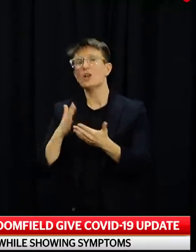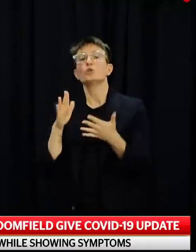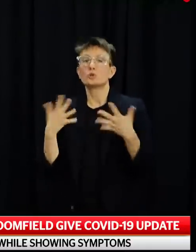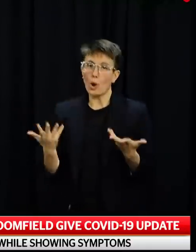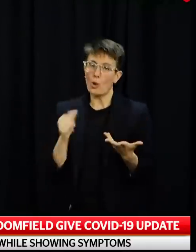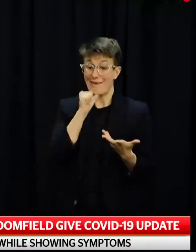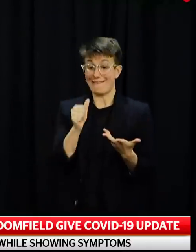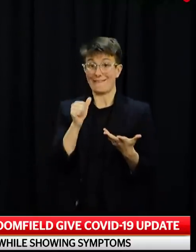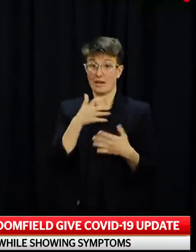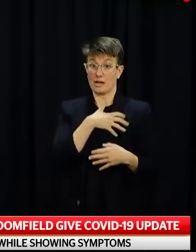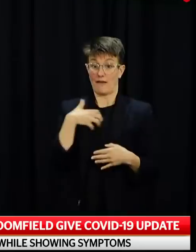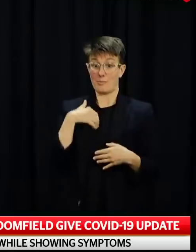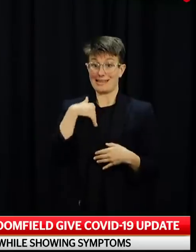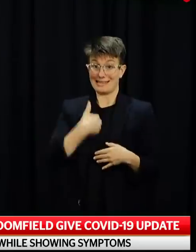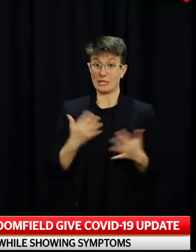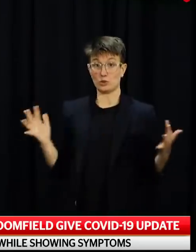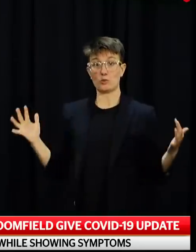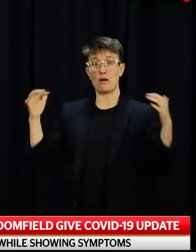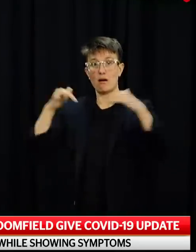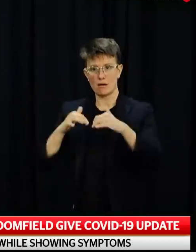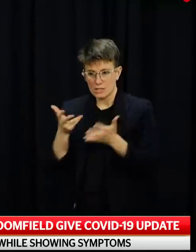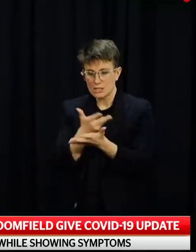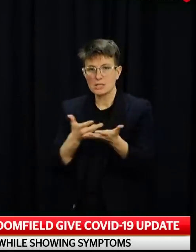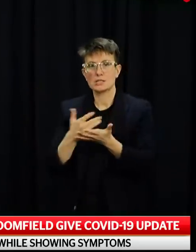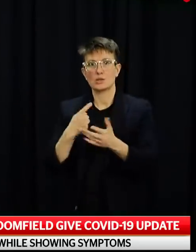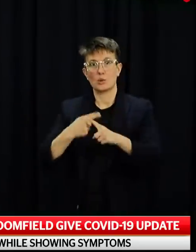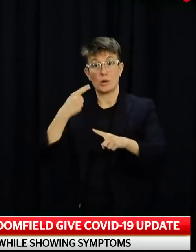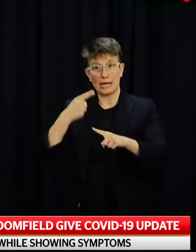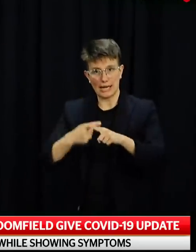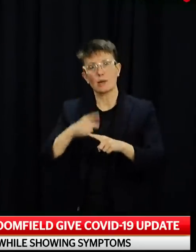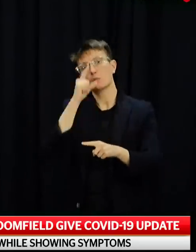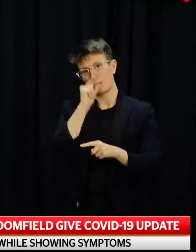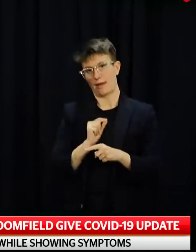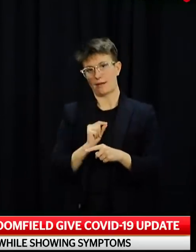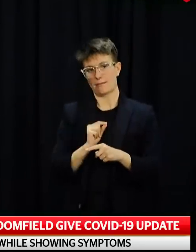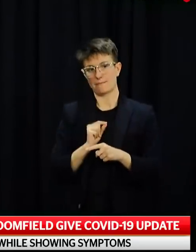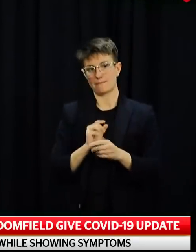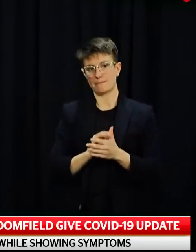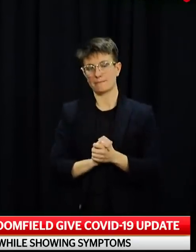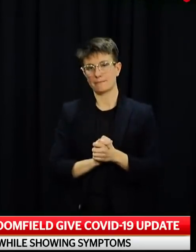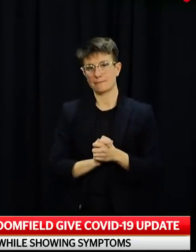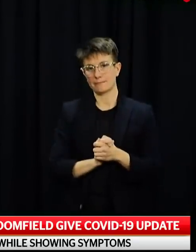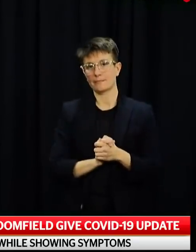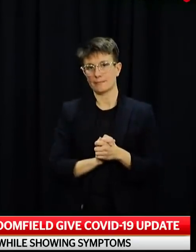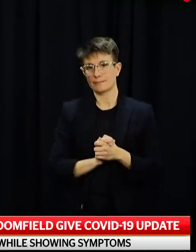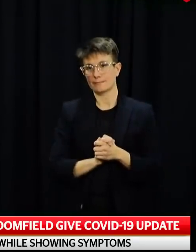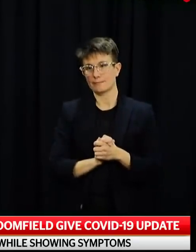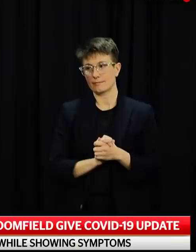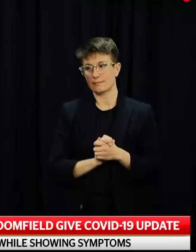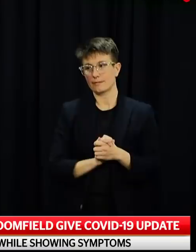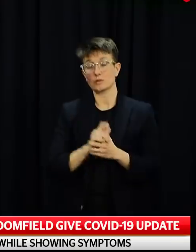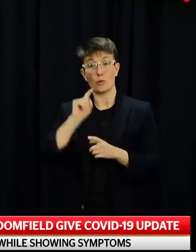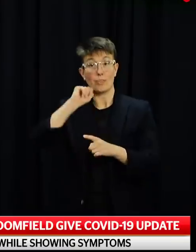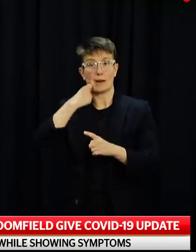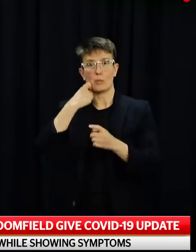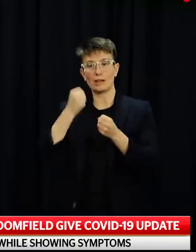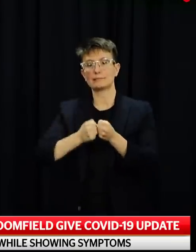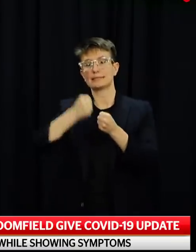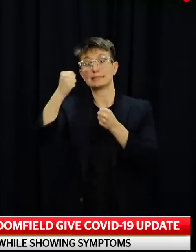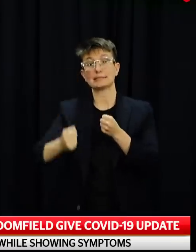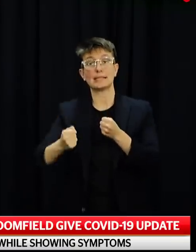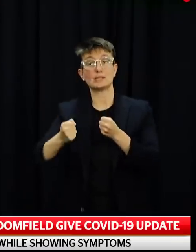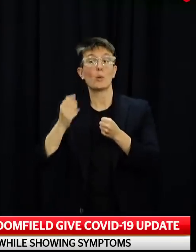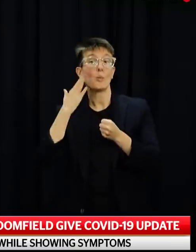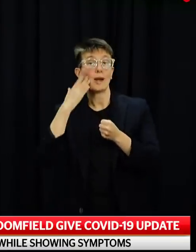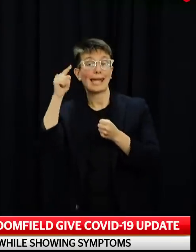the purposes of the date of the general election. So that will be extended until Monday.